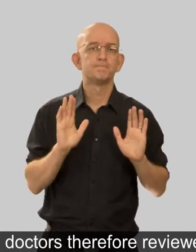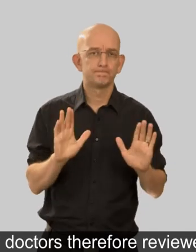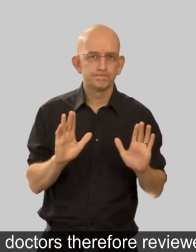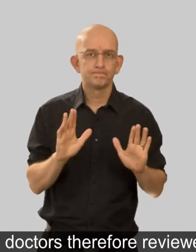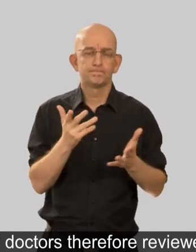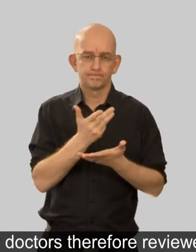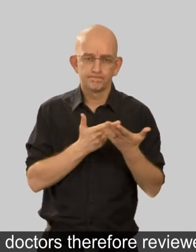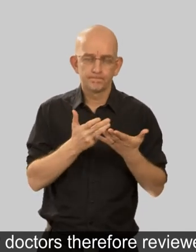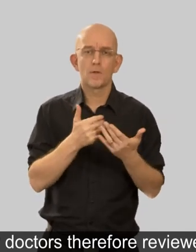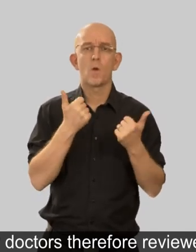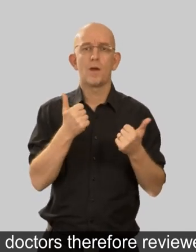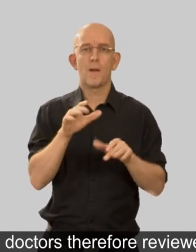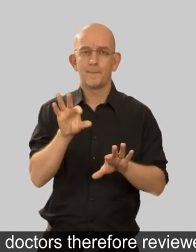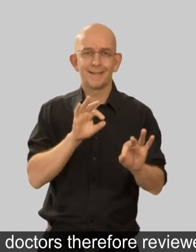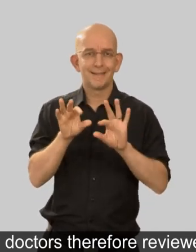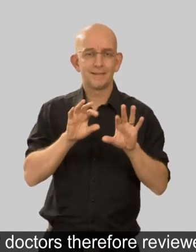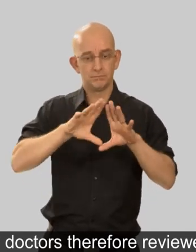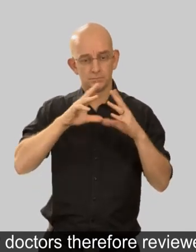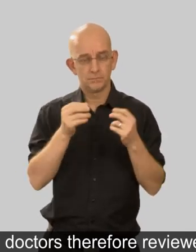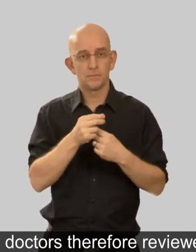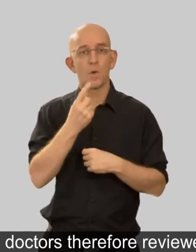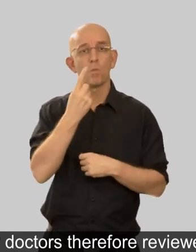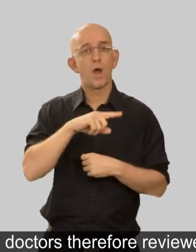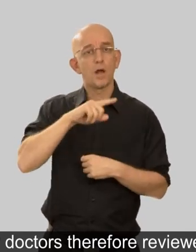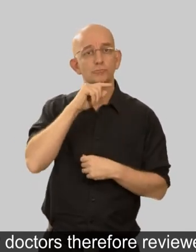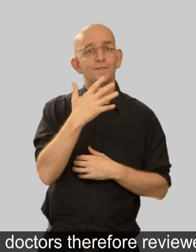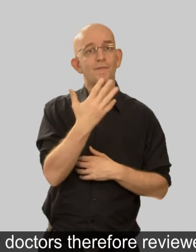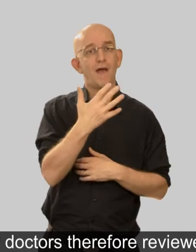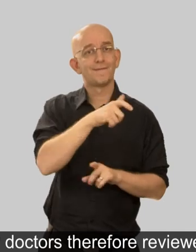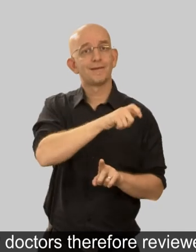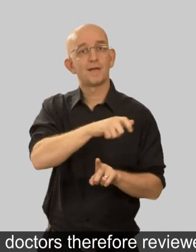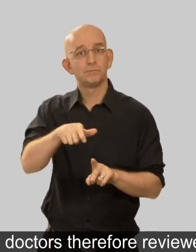DWP doctors therefore reviewed a sample of 105 cases